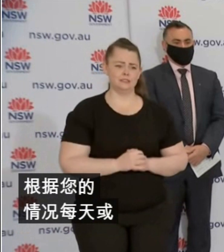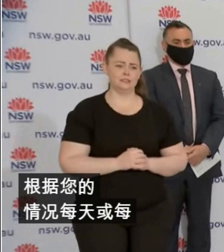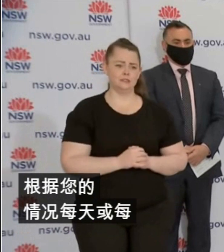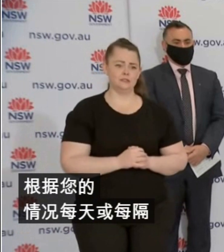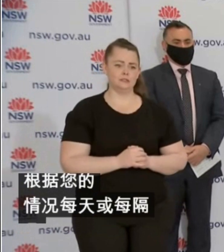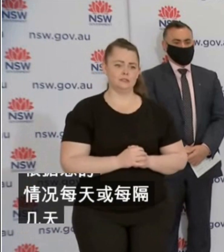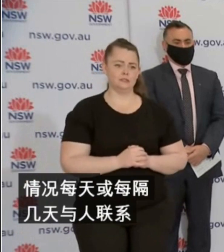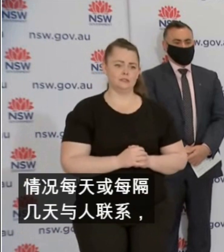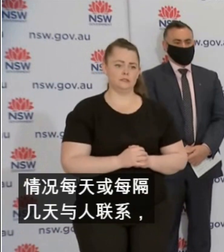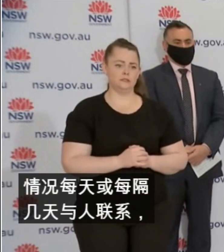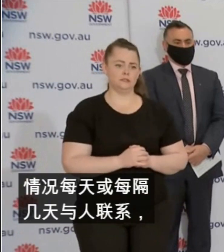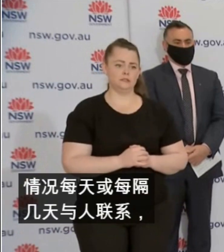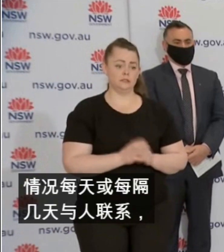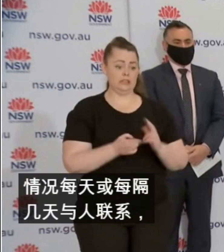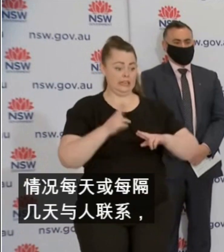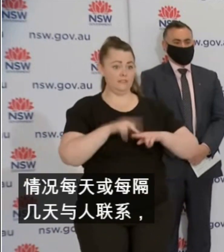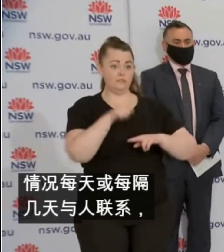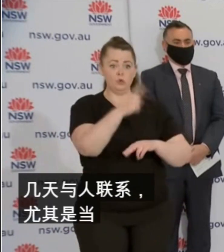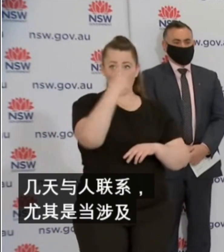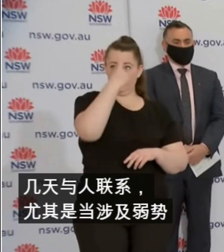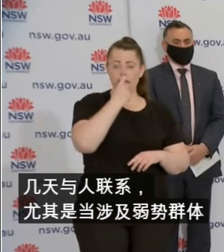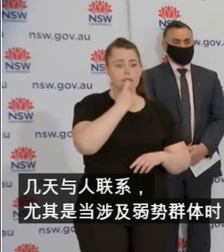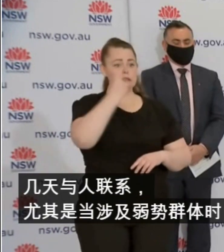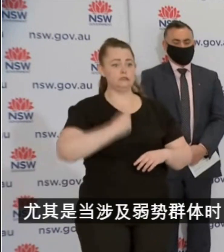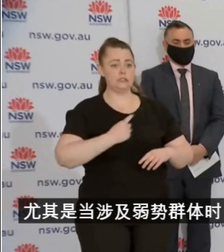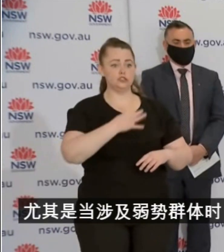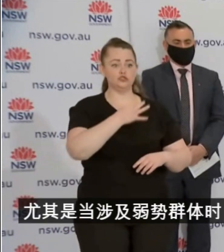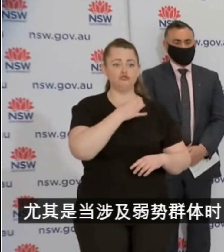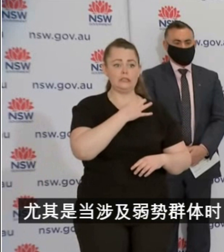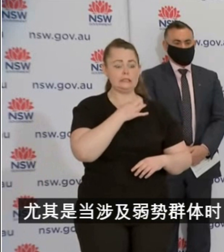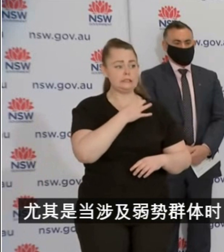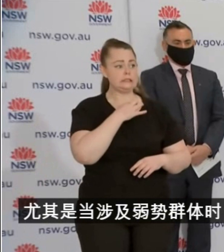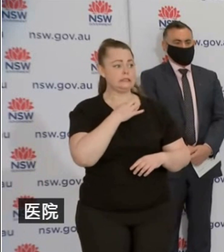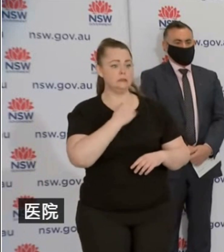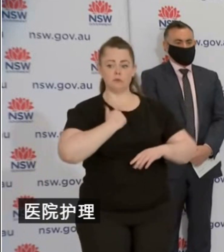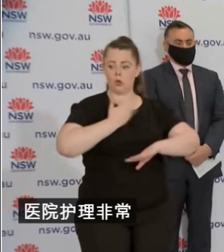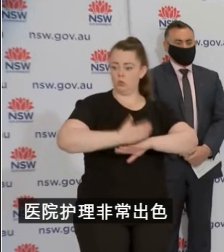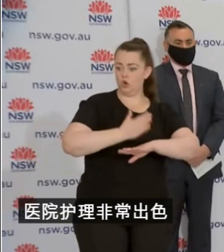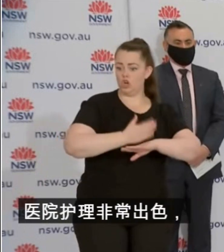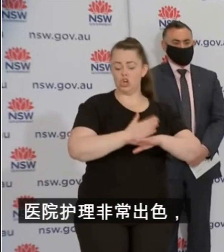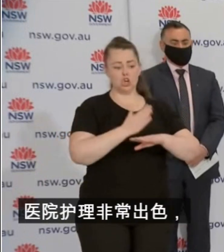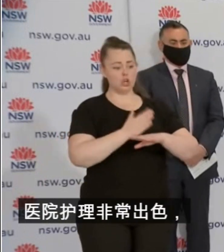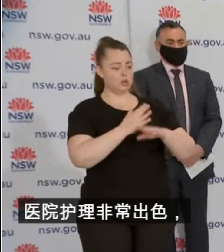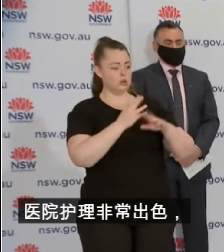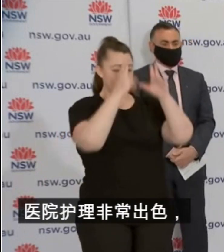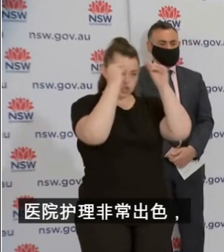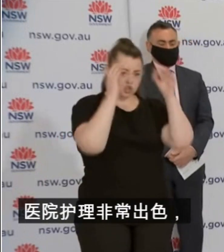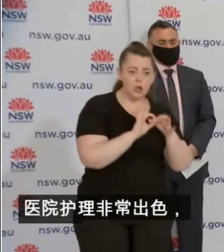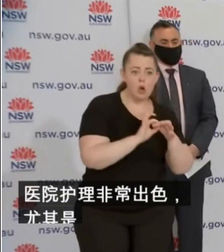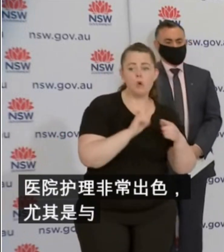daily basis or every couple of days, especially when there's vulnerable people involved. Our hospital care is